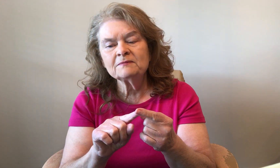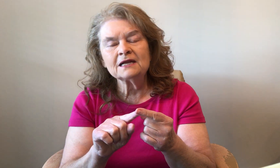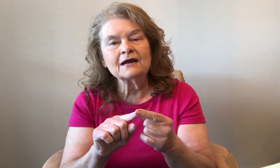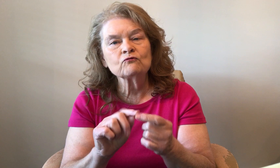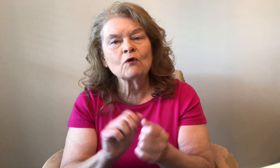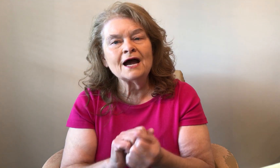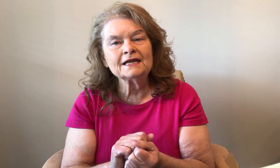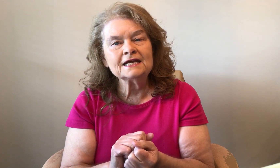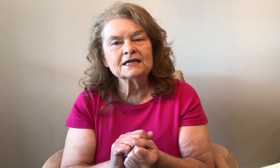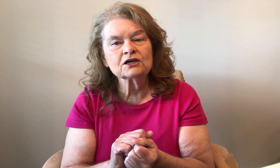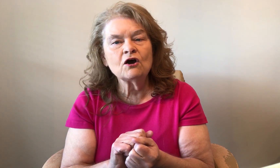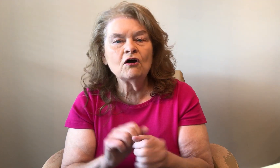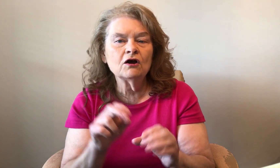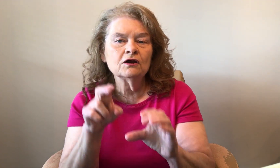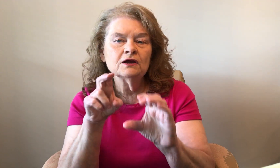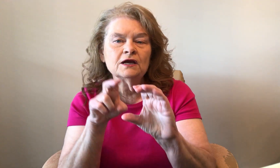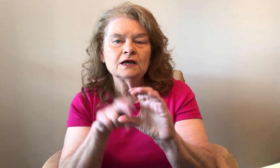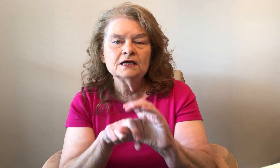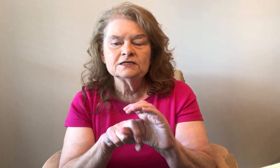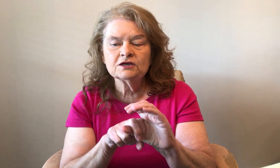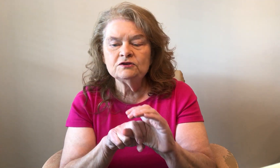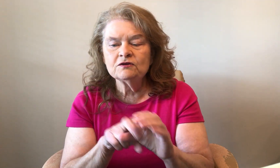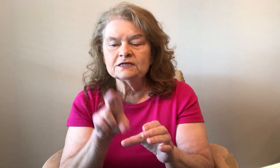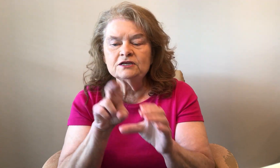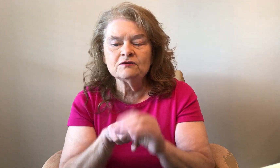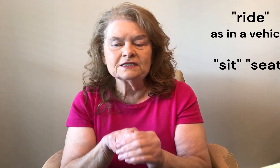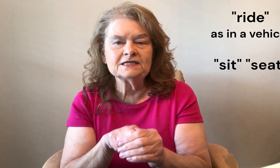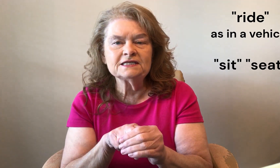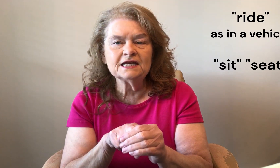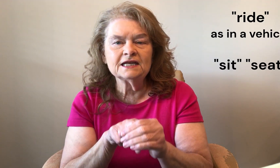like riding in a car. So you could sit